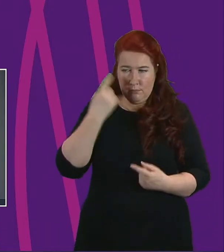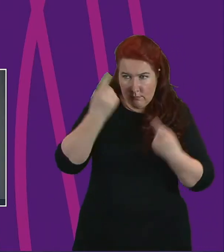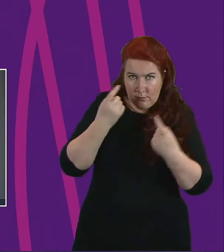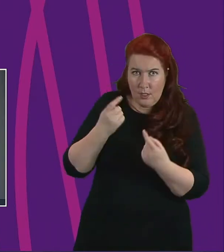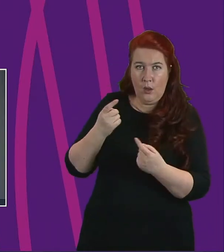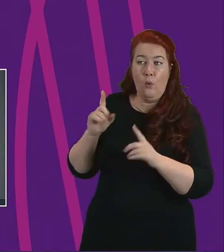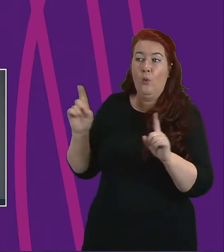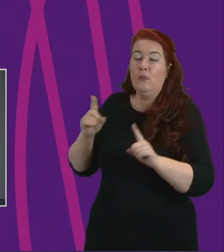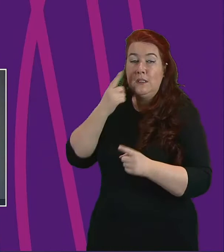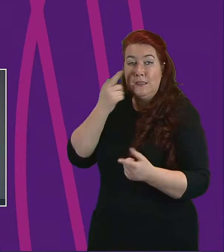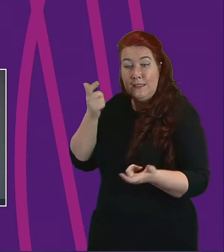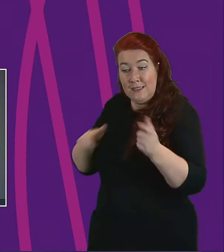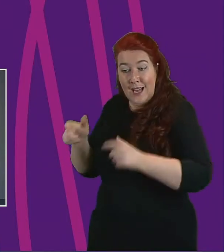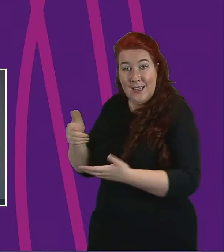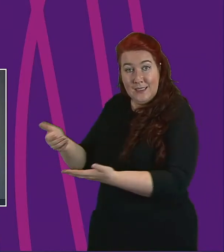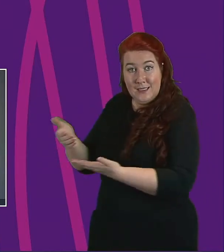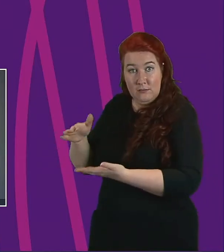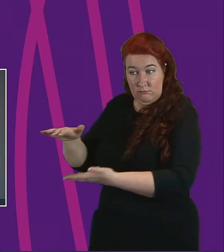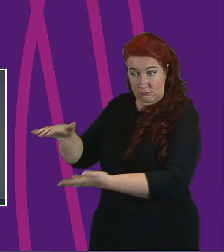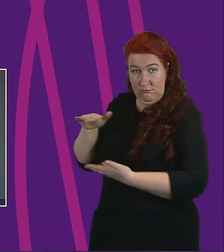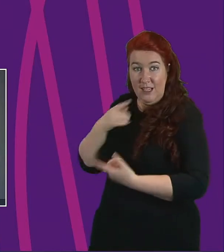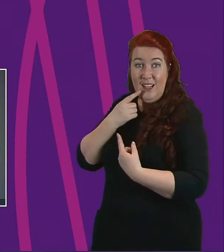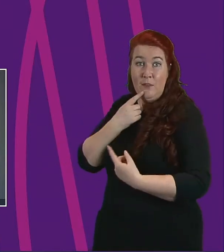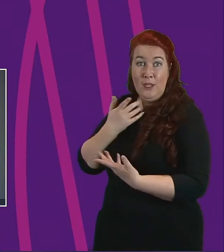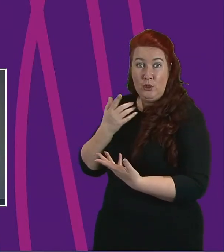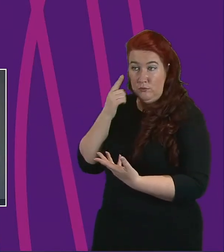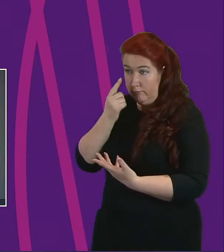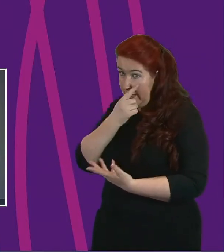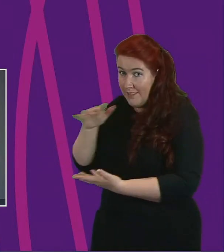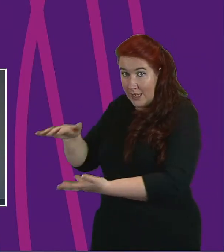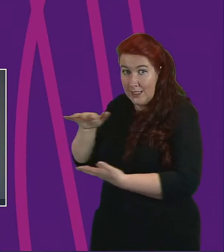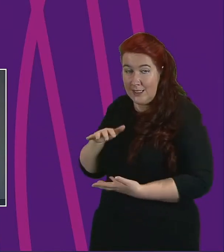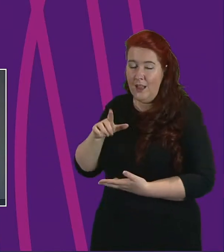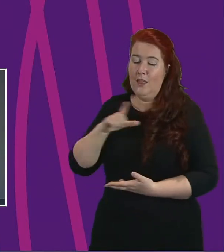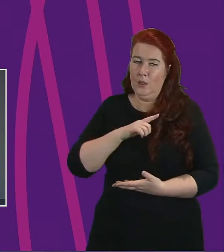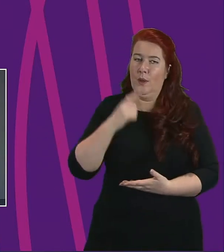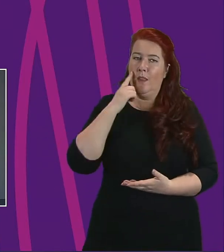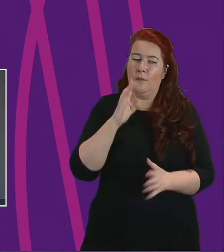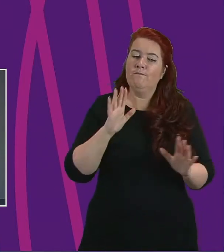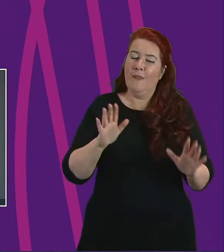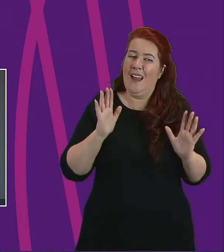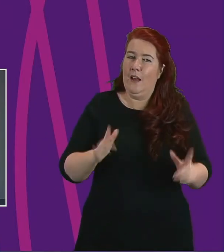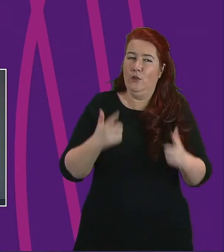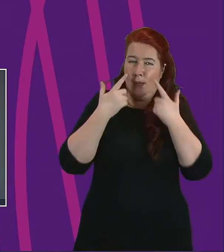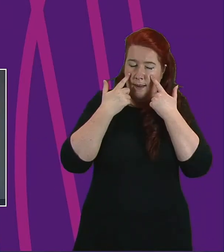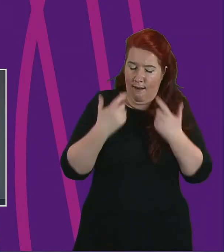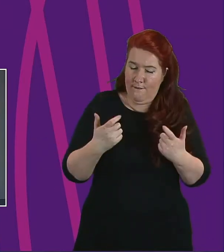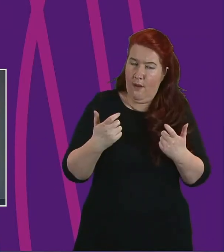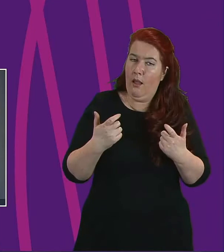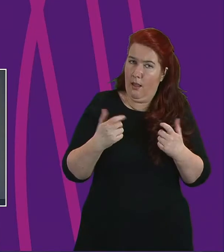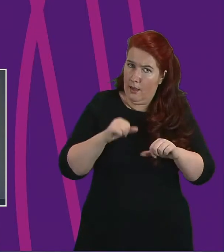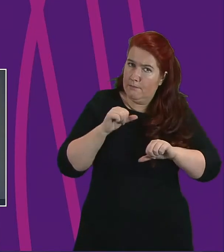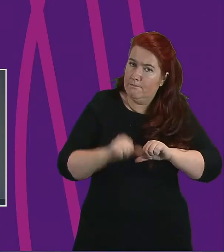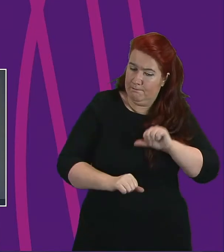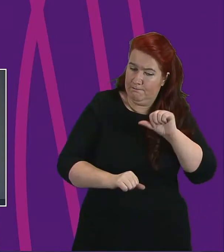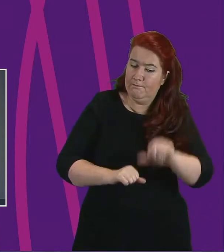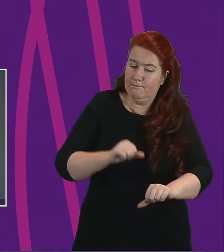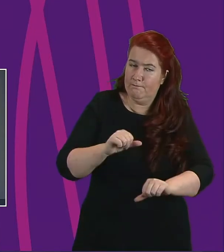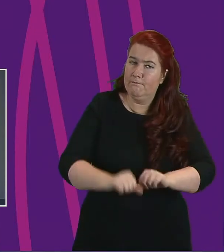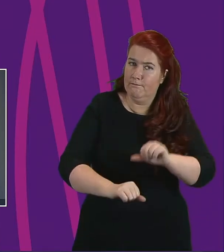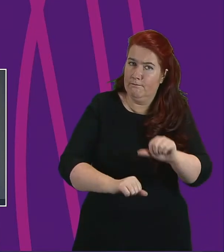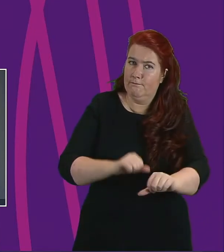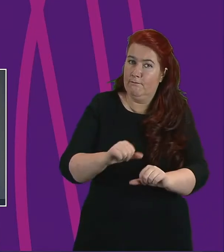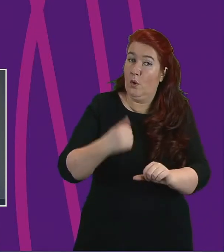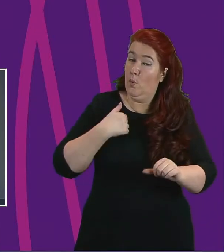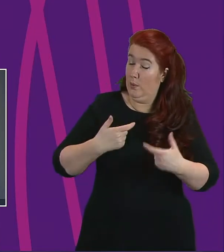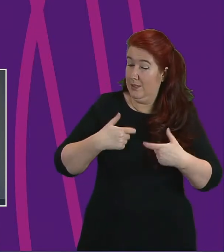scientific advice that we've received so far leads us towards taking a cautious approach. We will continue to monitor the